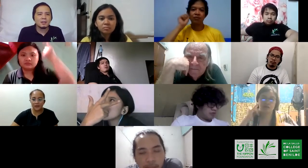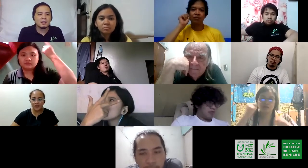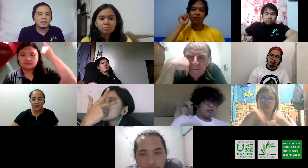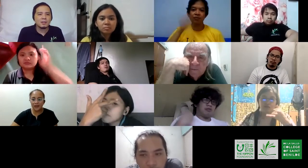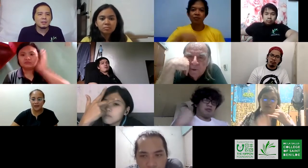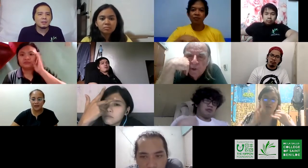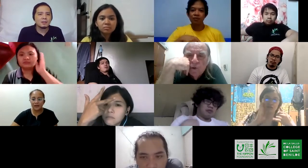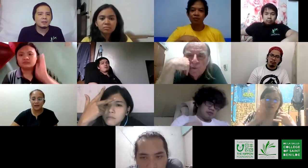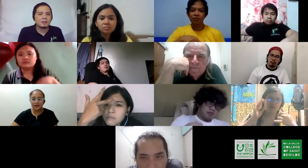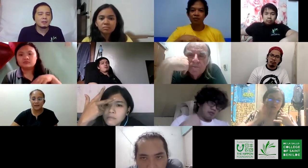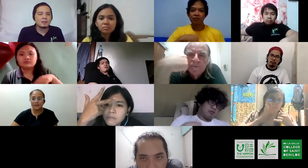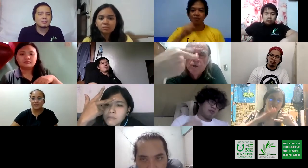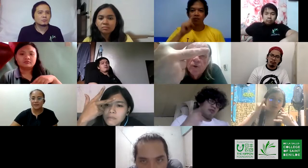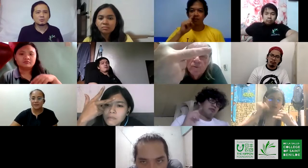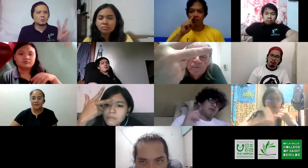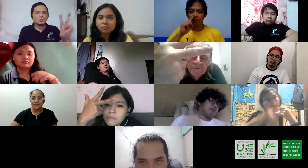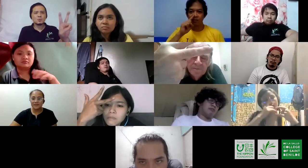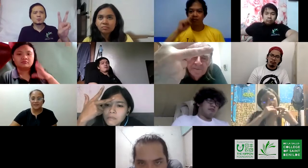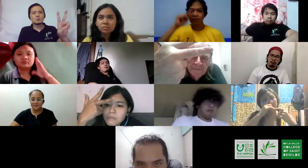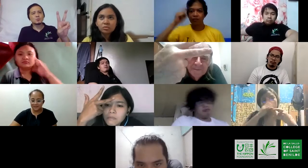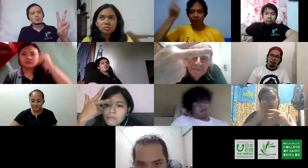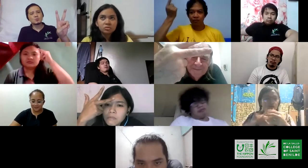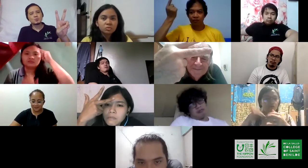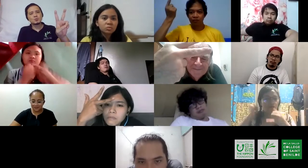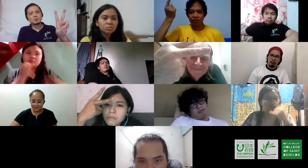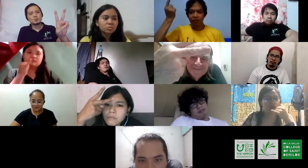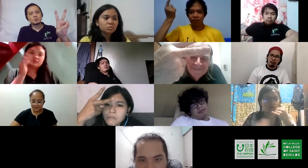No. Three. Two.